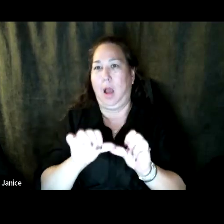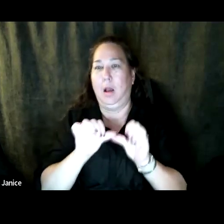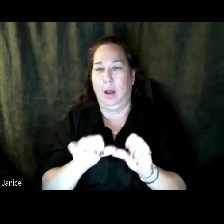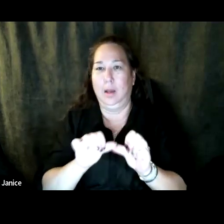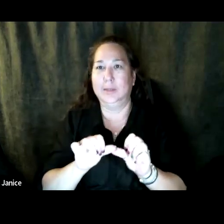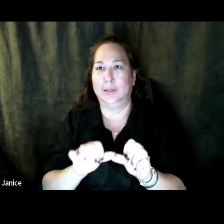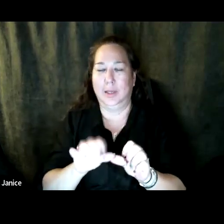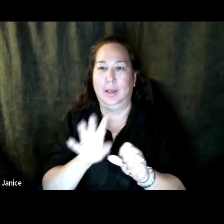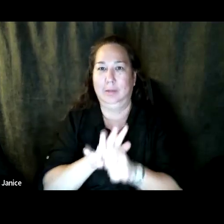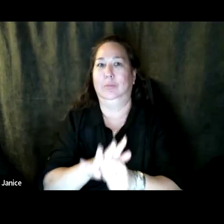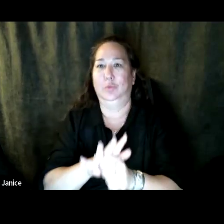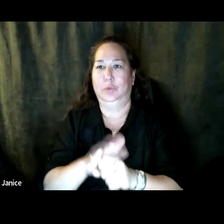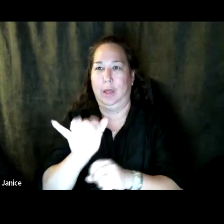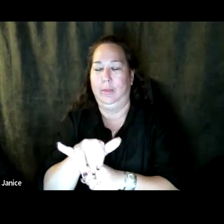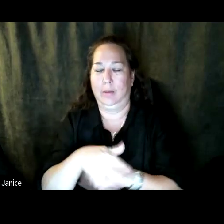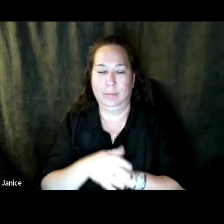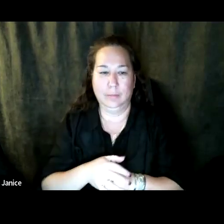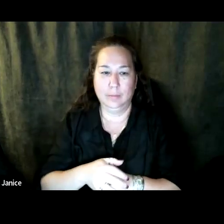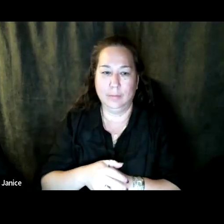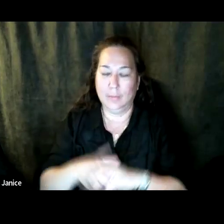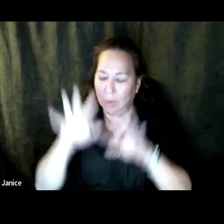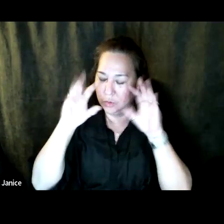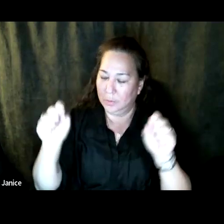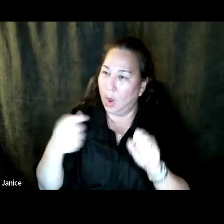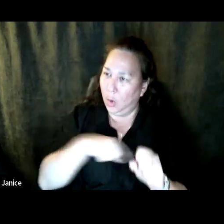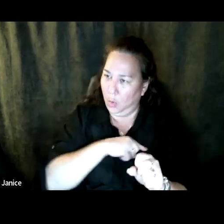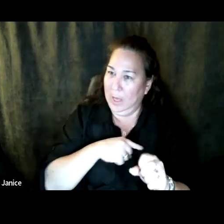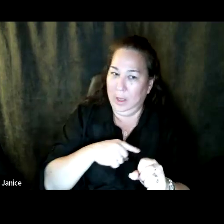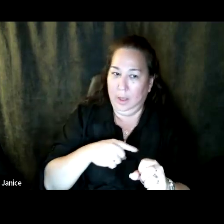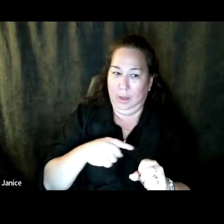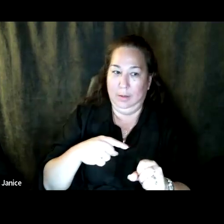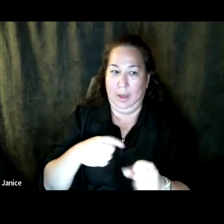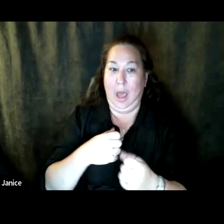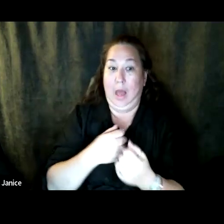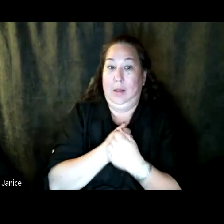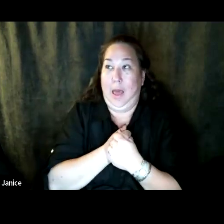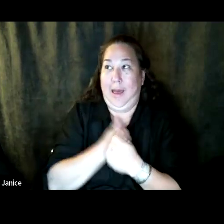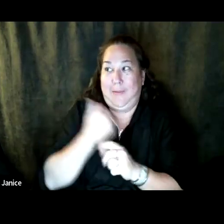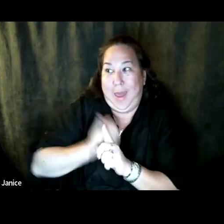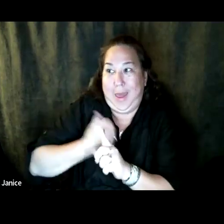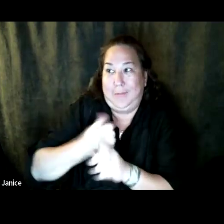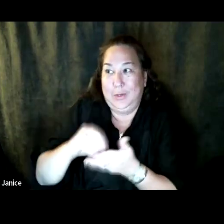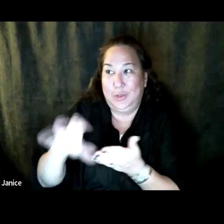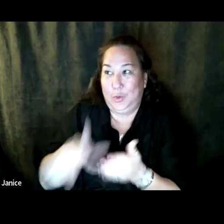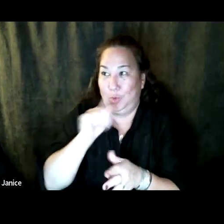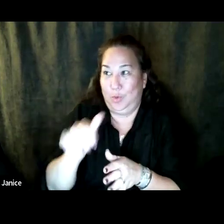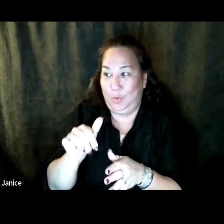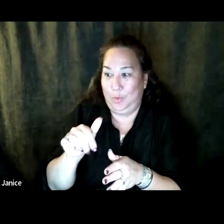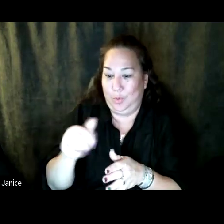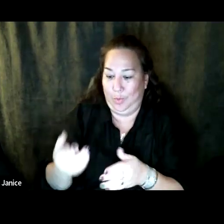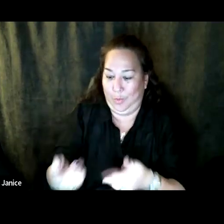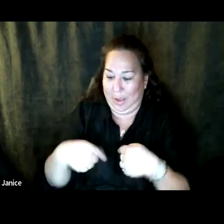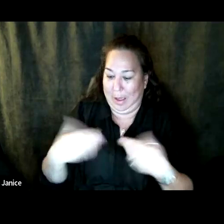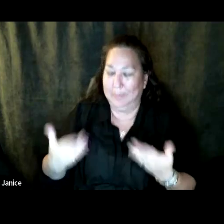and I just want to say, we love every student that comes to us, right? So keep sending your students to us. We love that. It just does